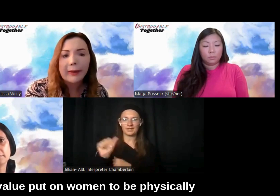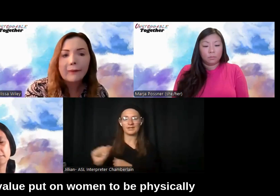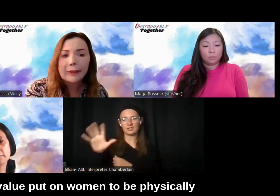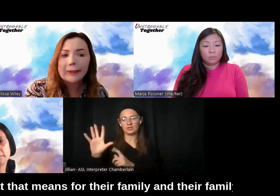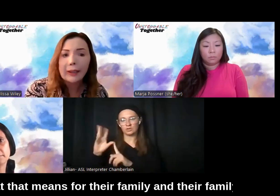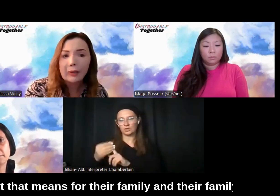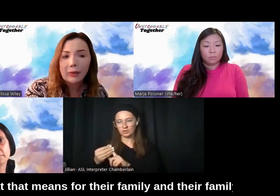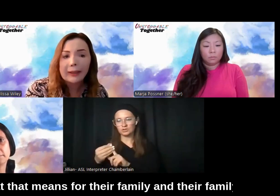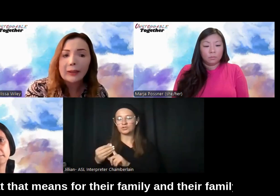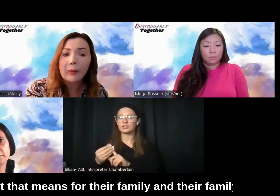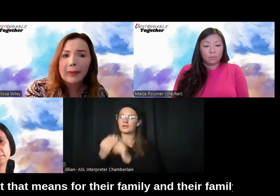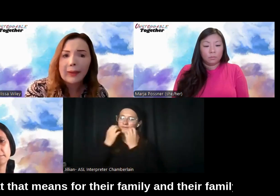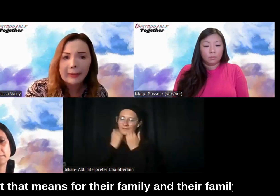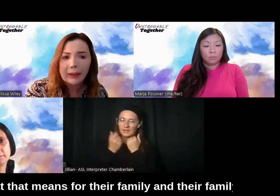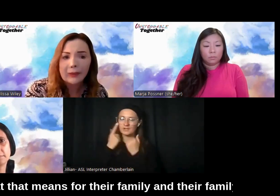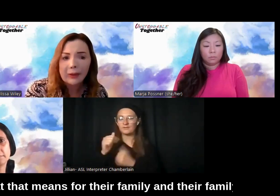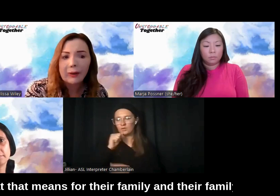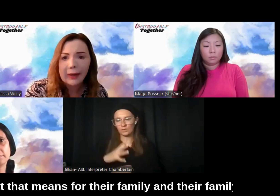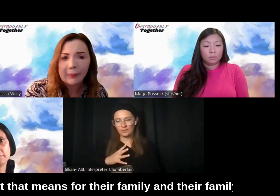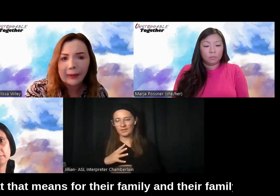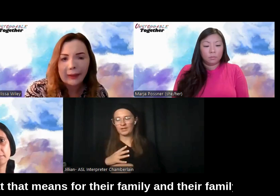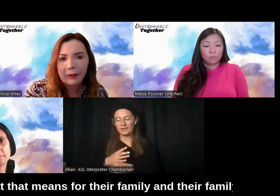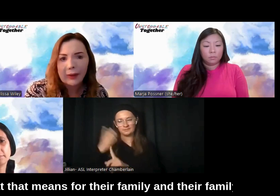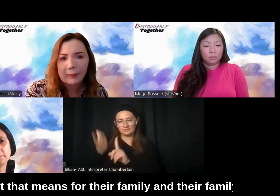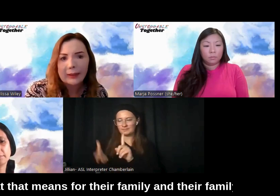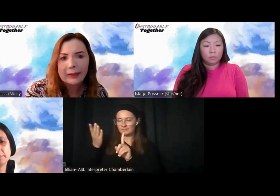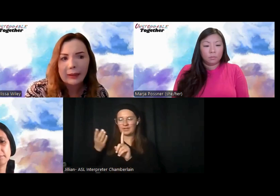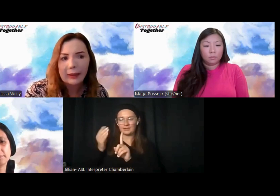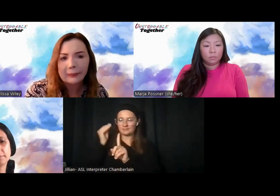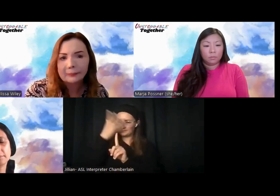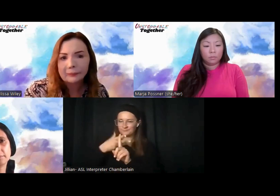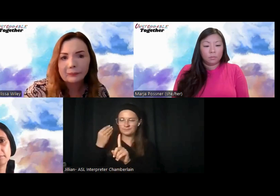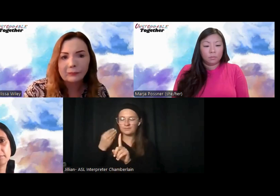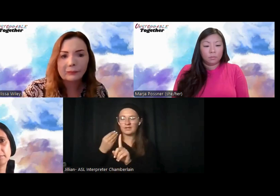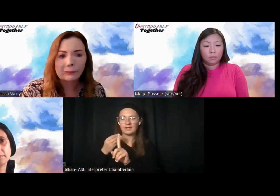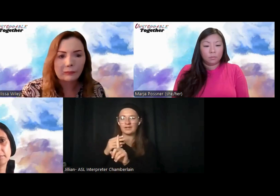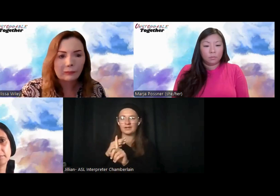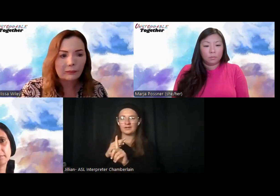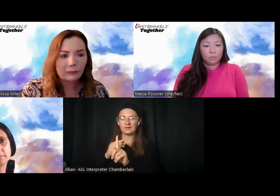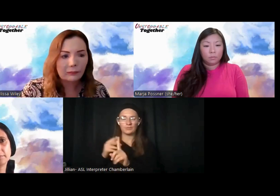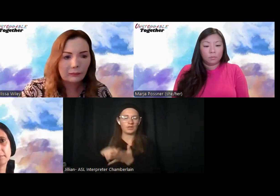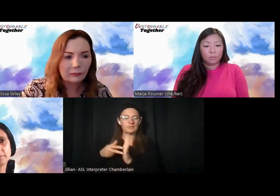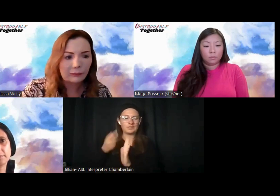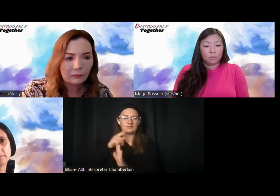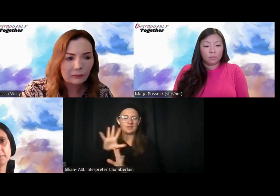be physically attractive and what that means for their family and their family standing.